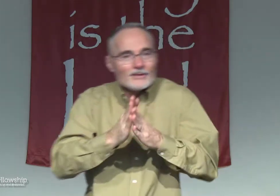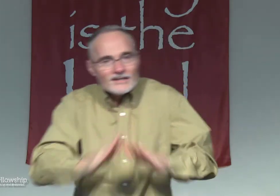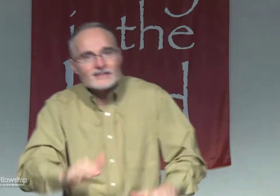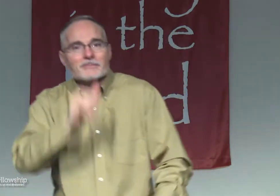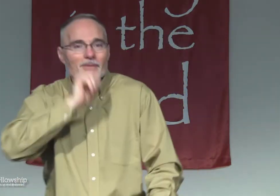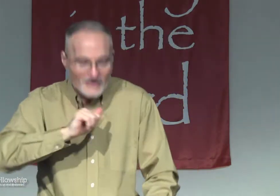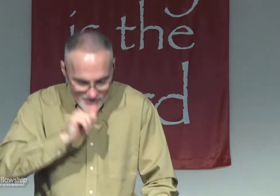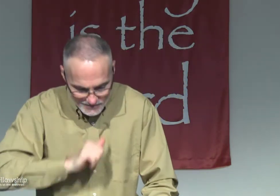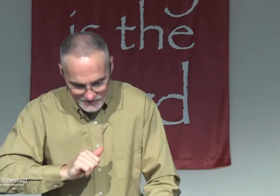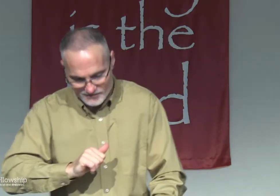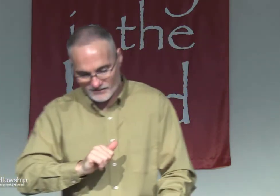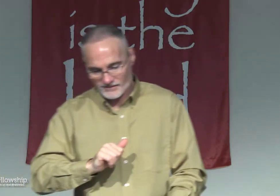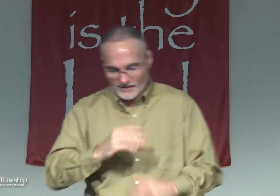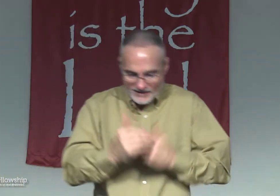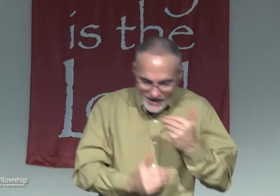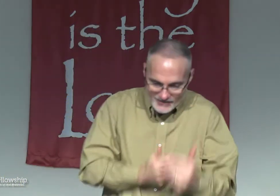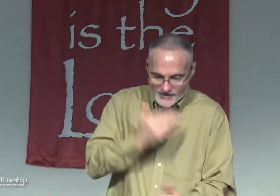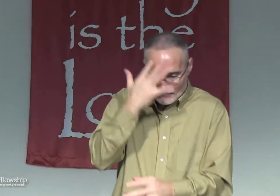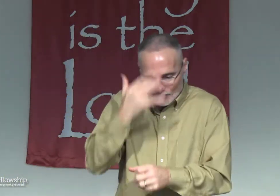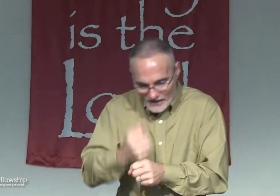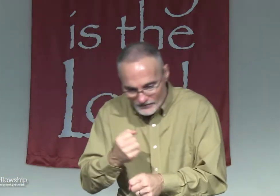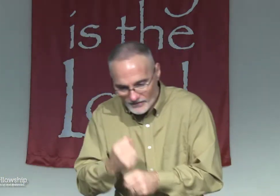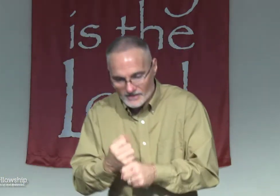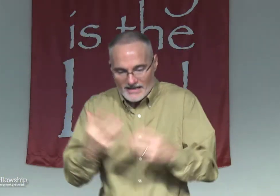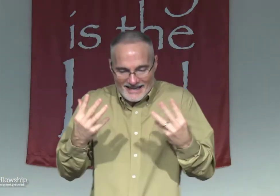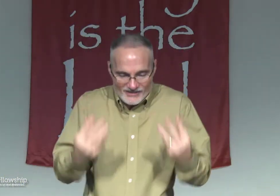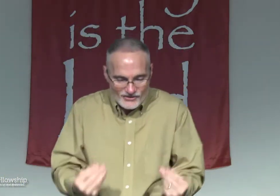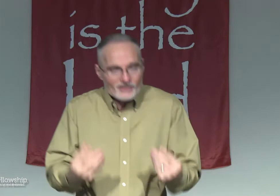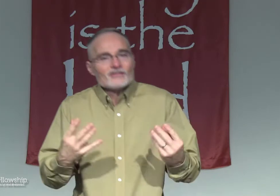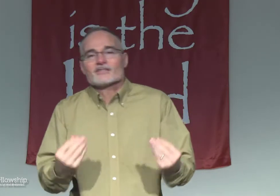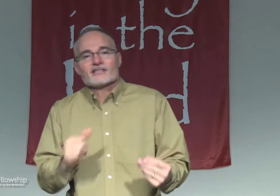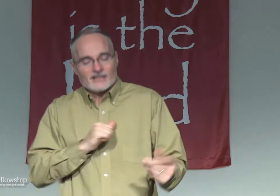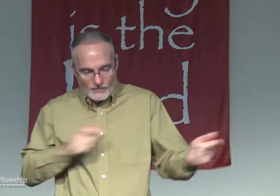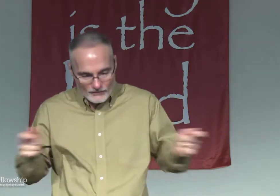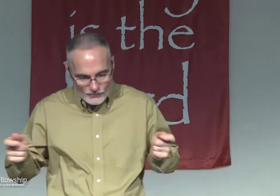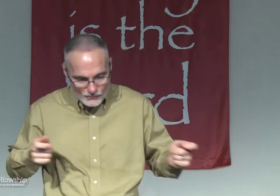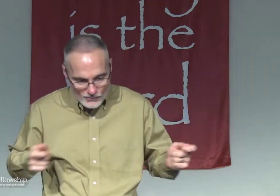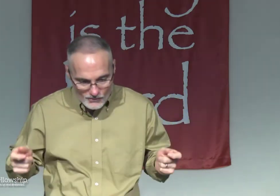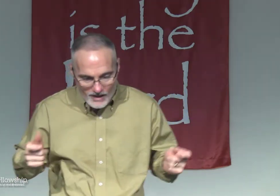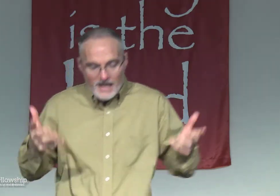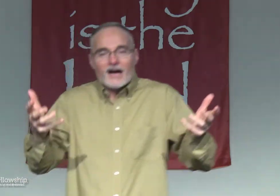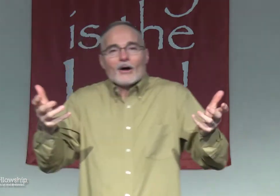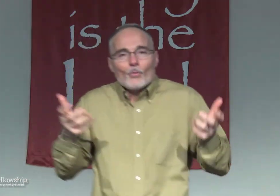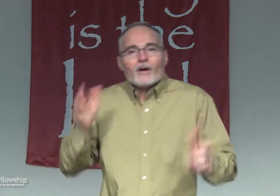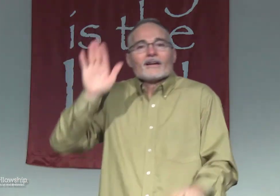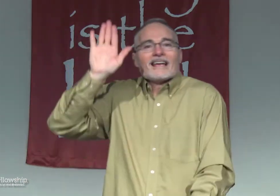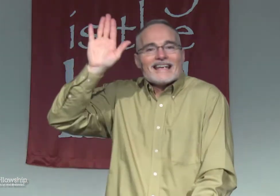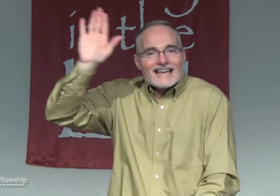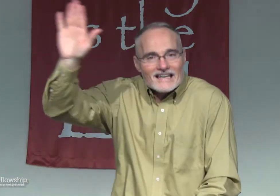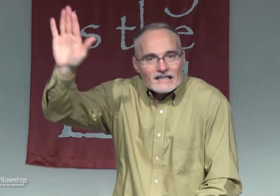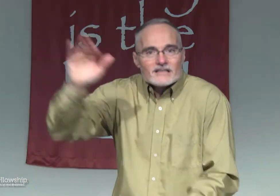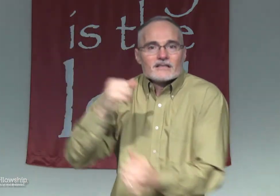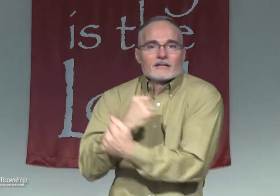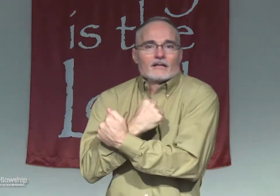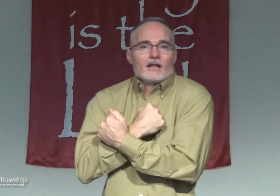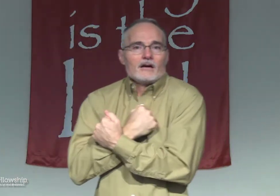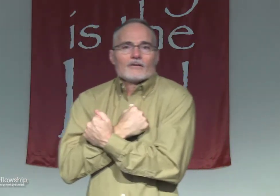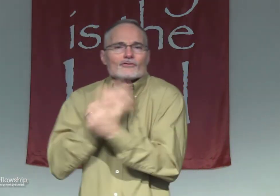experience the joy and peace and patience, kindness, faithfulness, gentleness, and self-control.